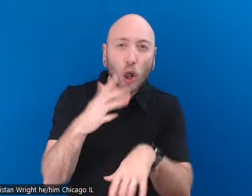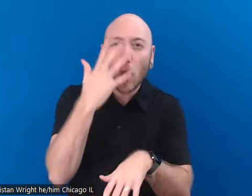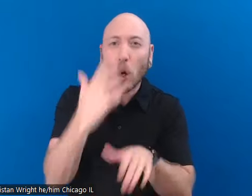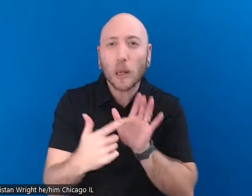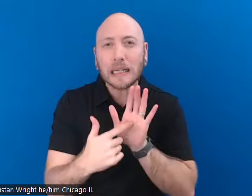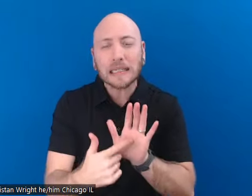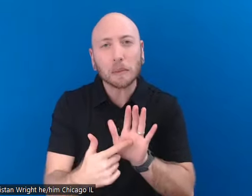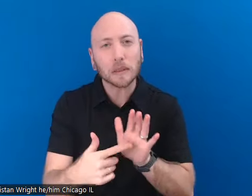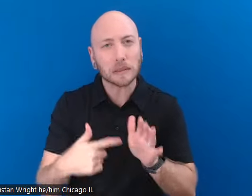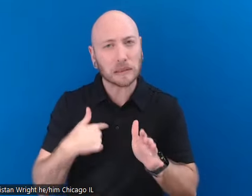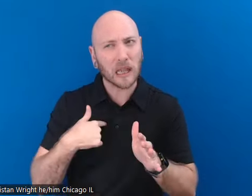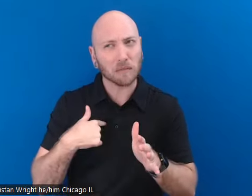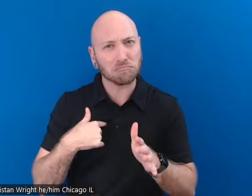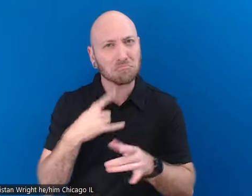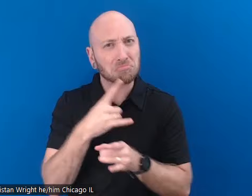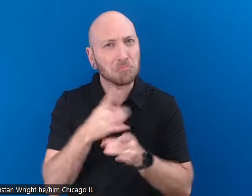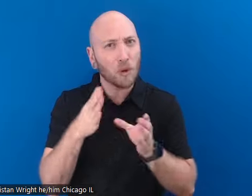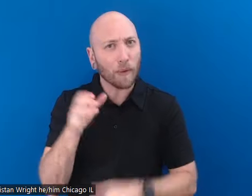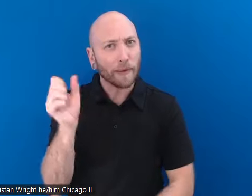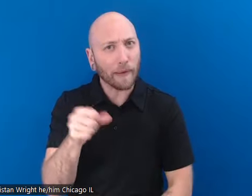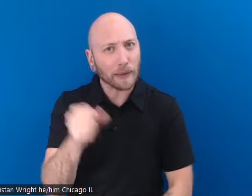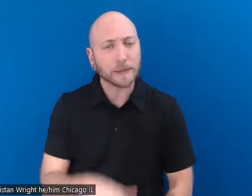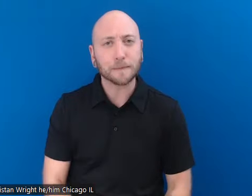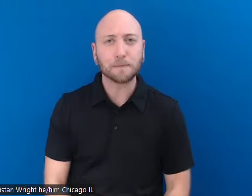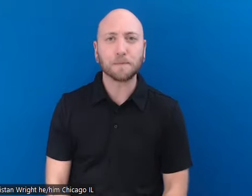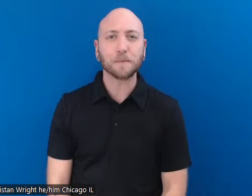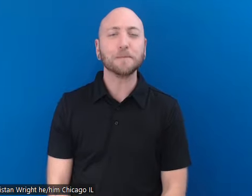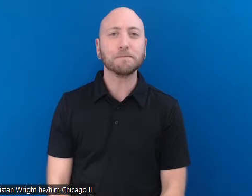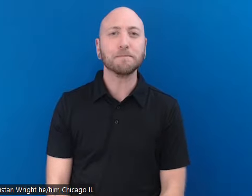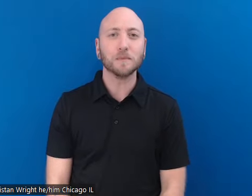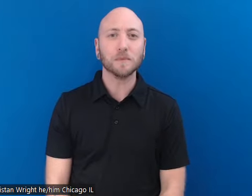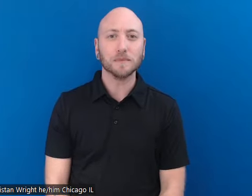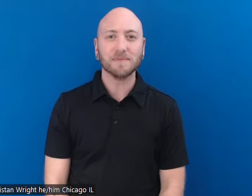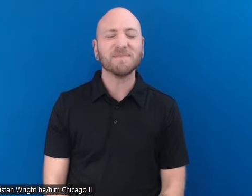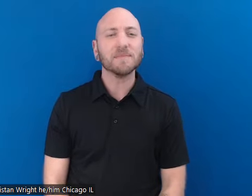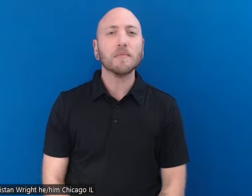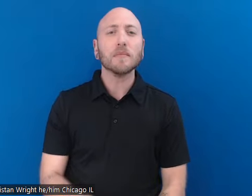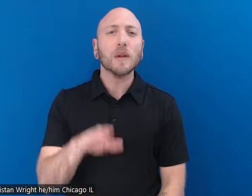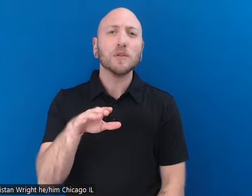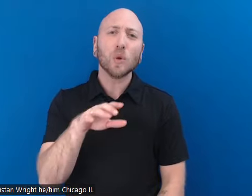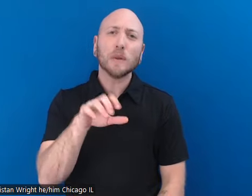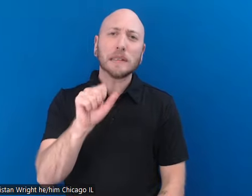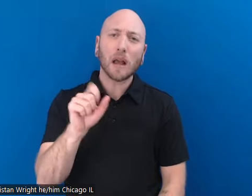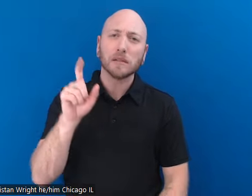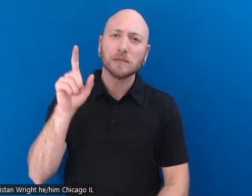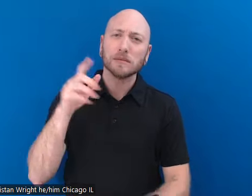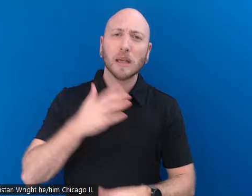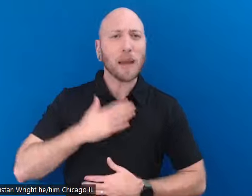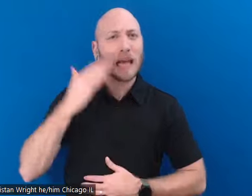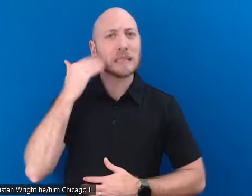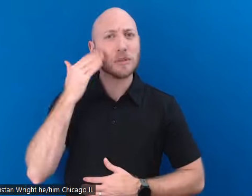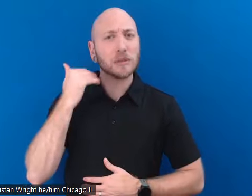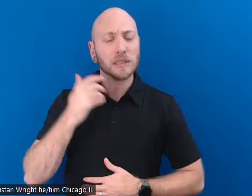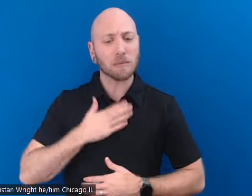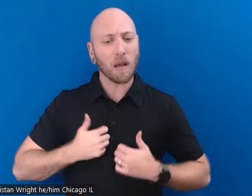in my story that I think were like moments, like inflection points where